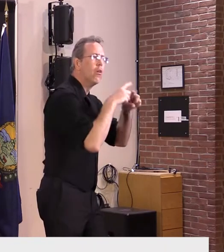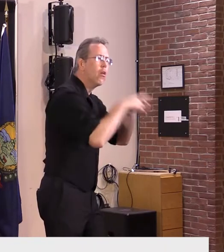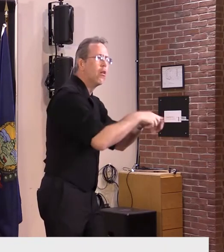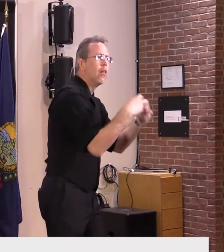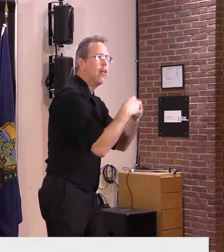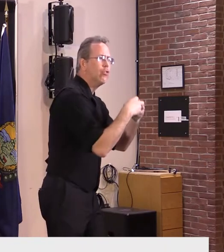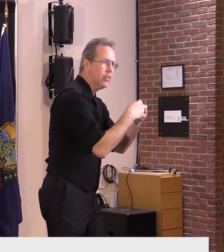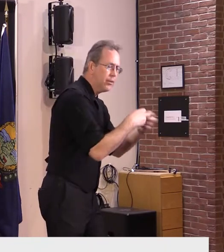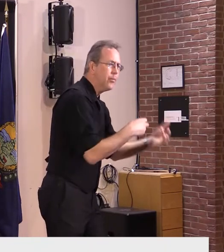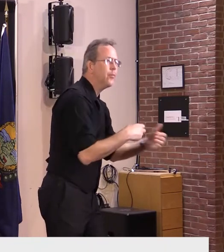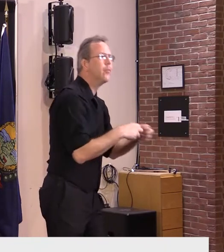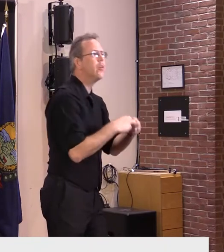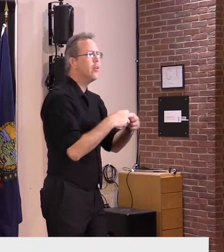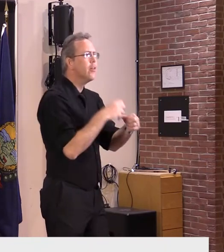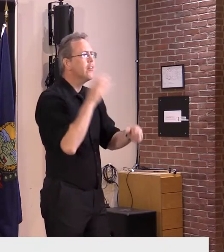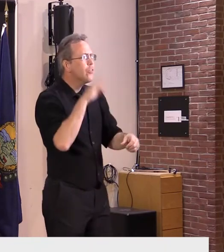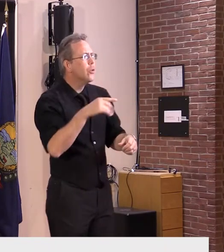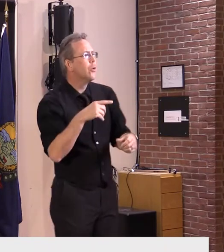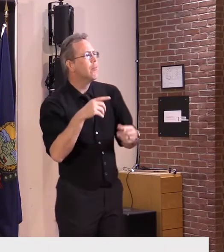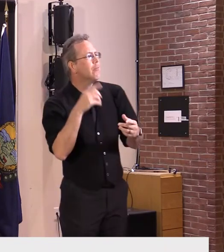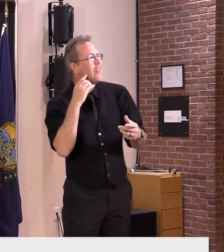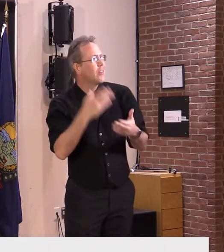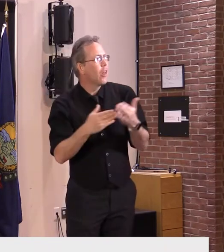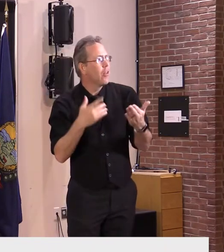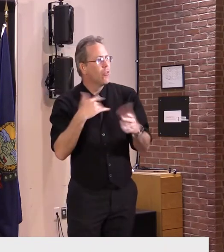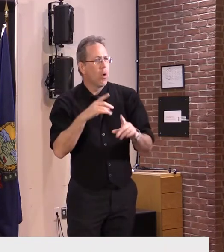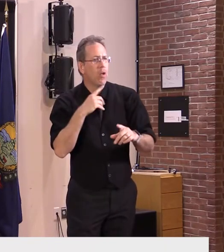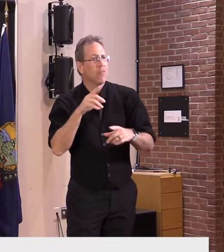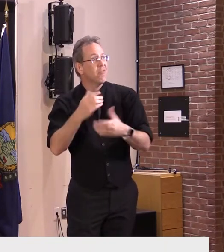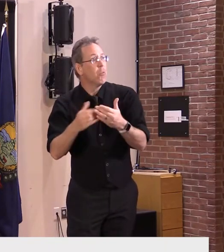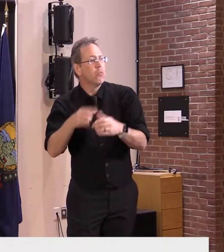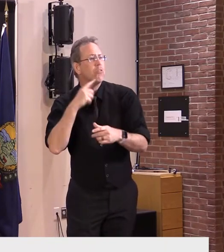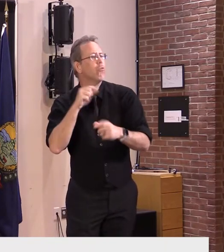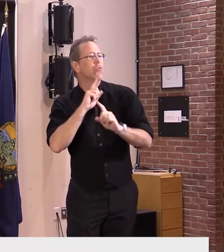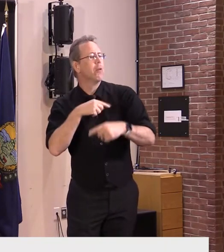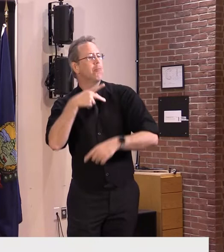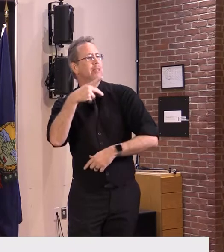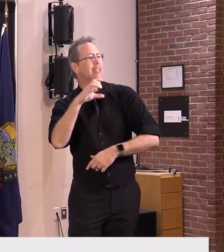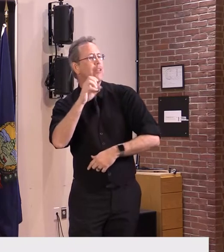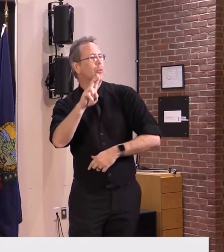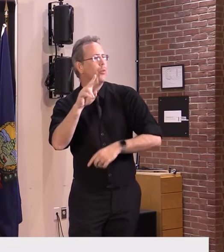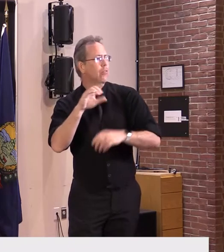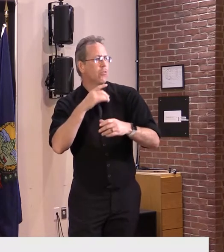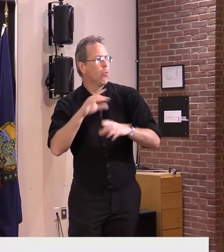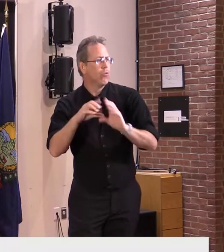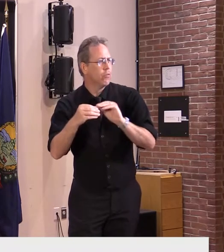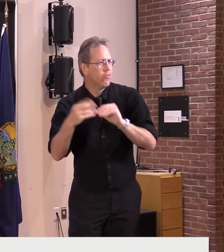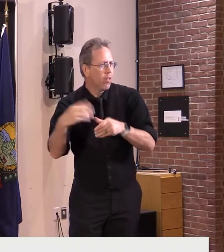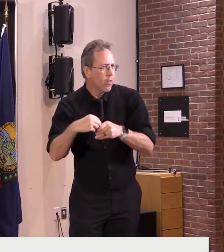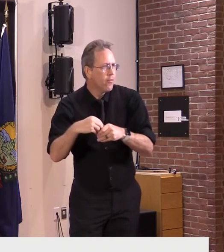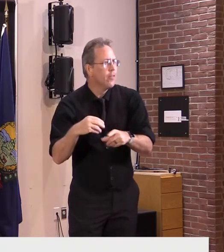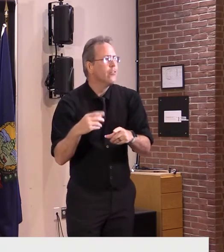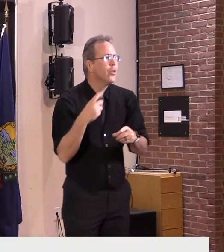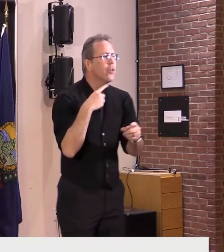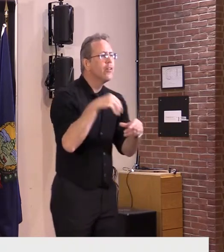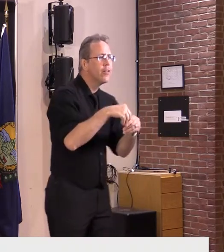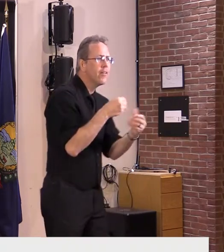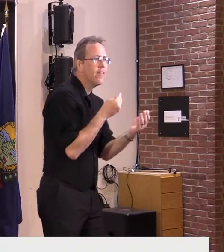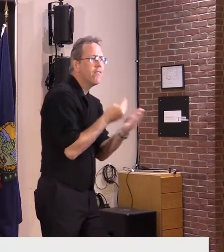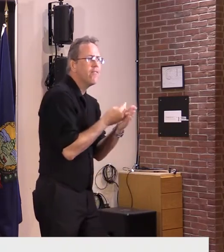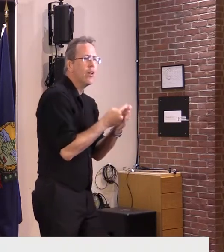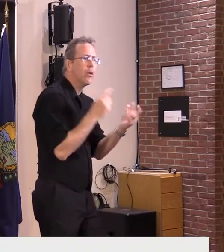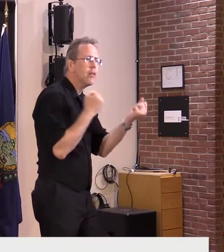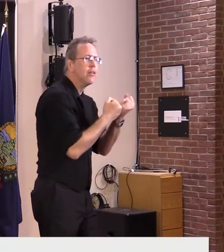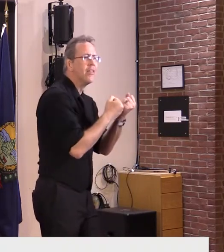fuel taxes, to fund the T bill. So there's going to be a natural progression